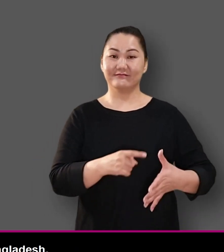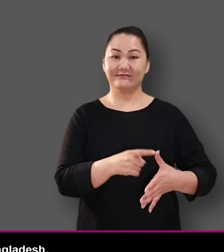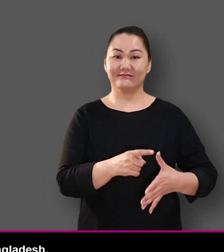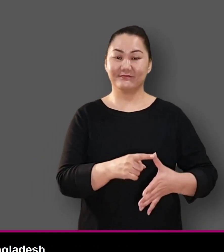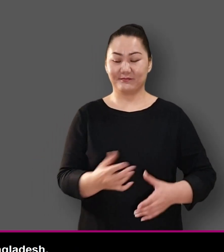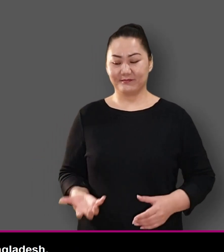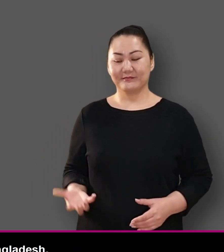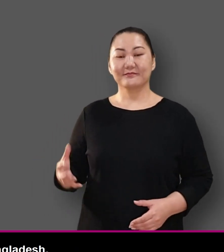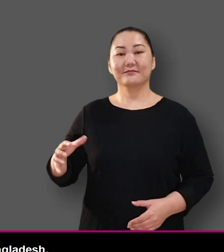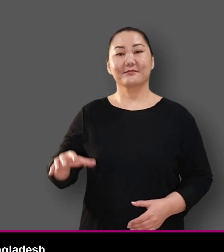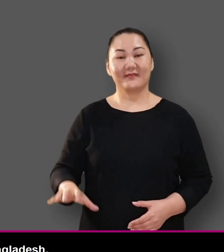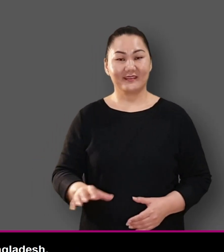Bangladesh,